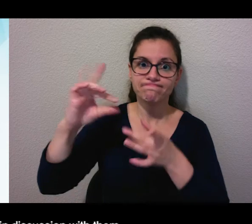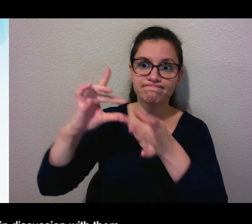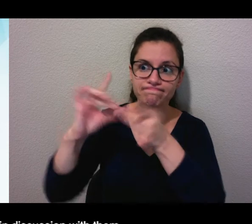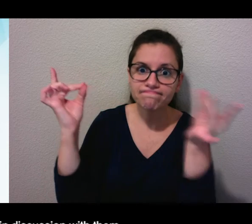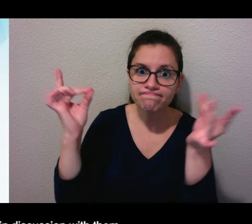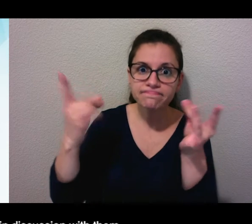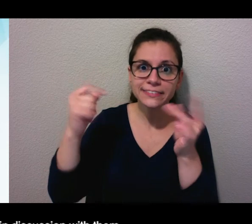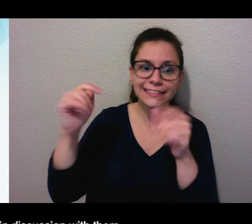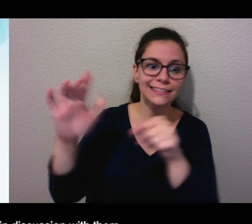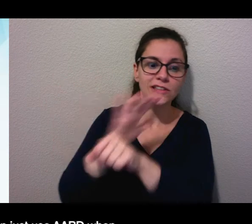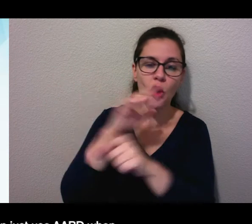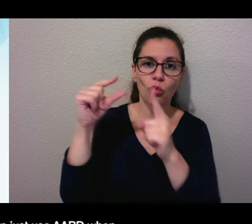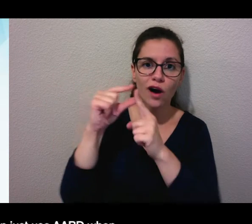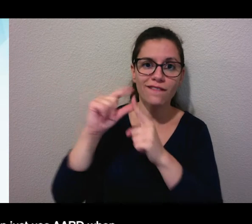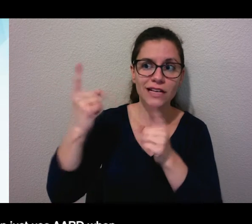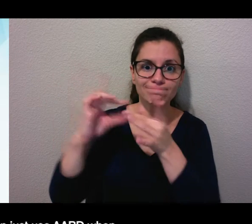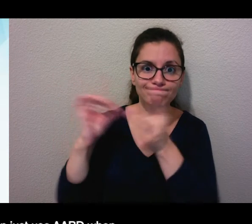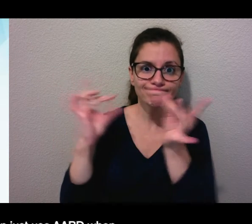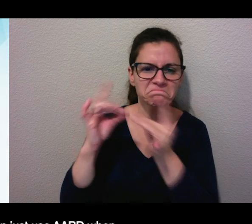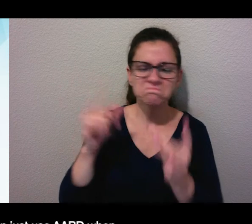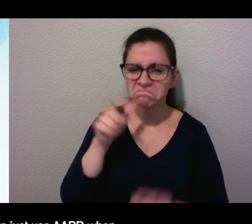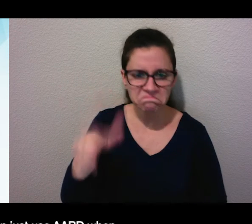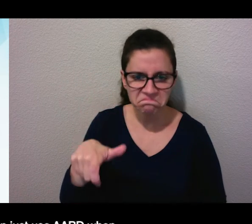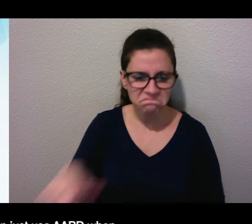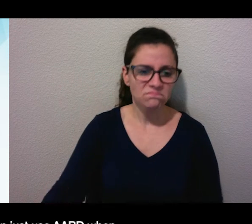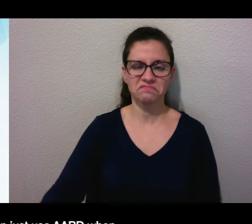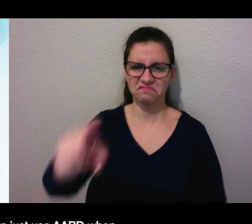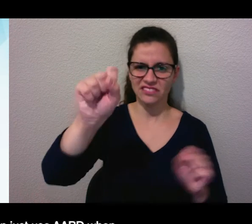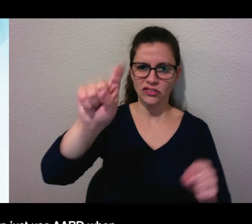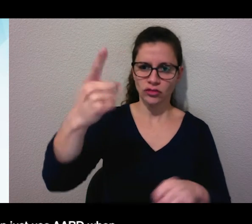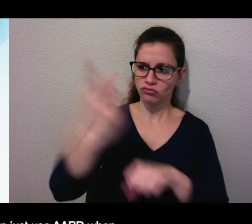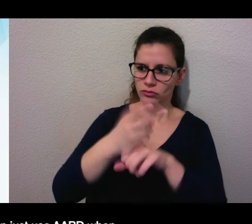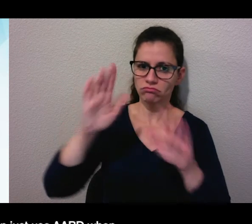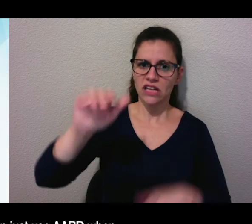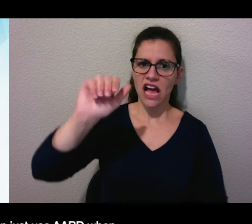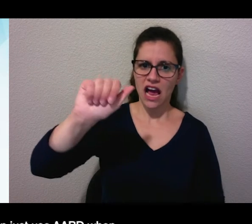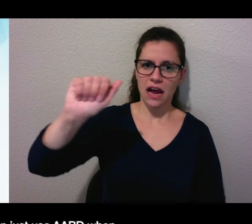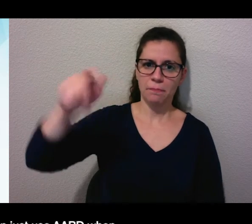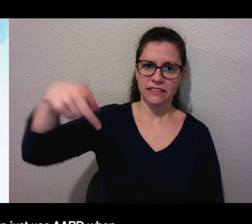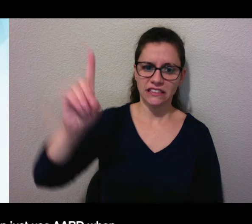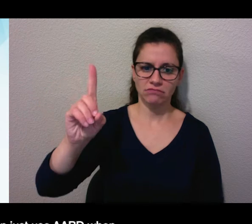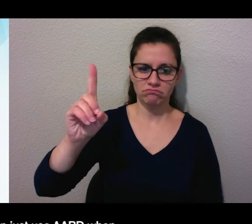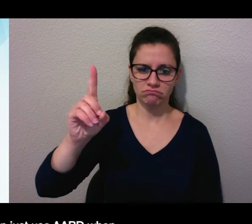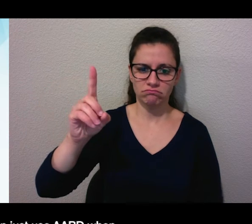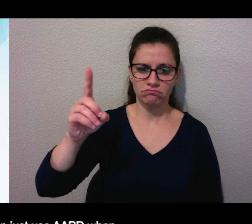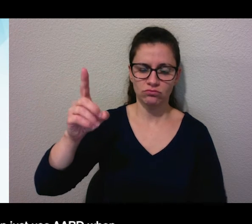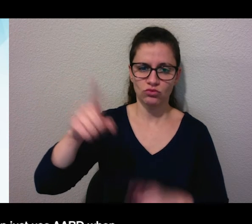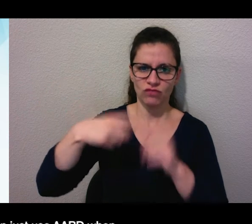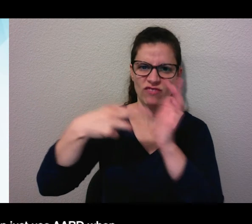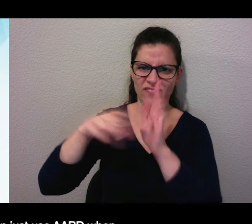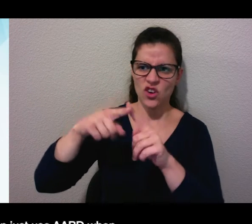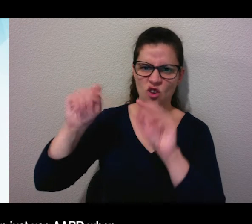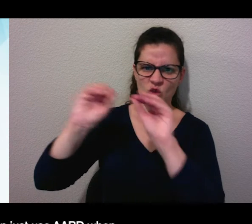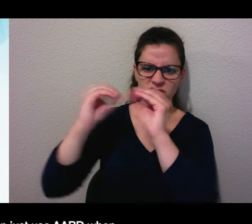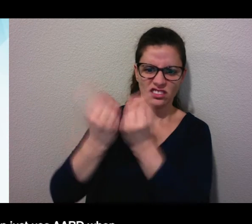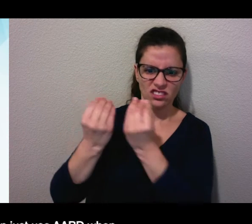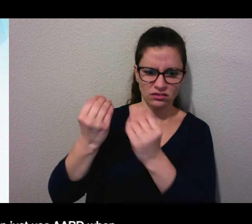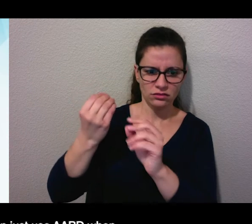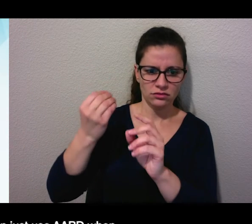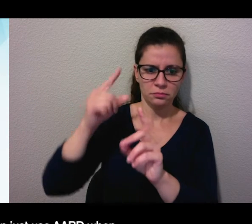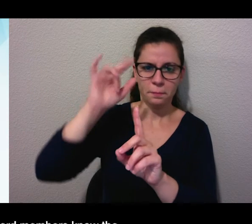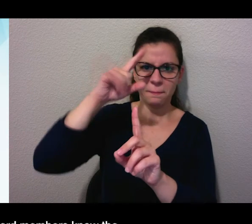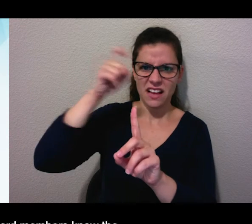them, you no longer need to state the entire word first. You can just use AAPD when referring